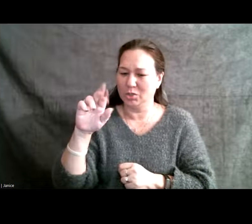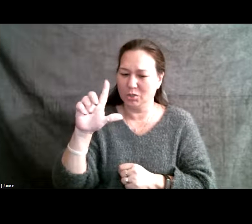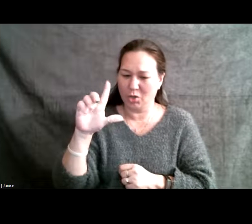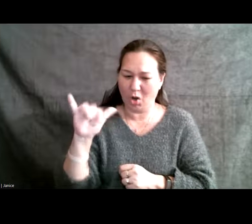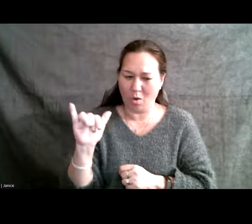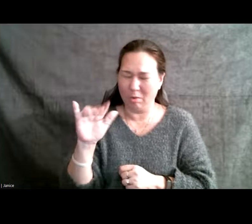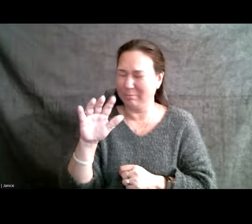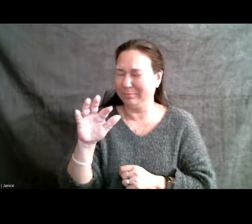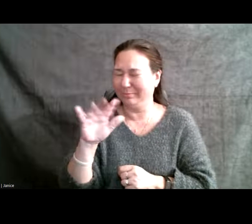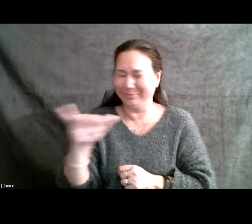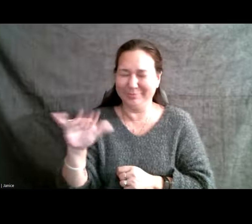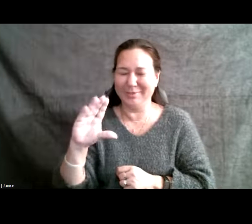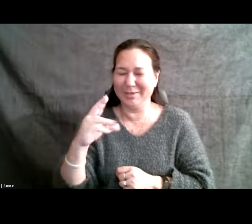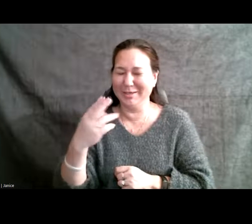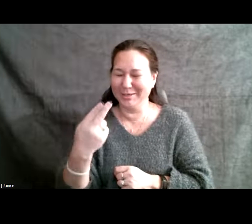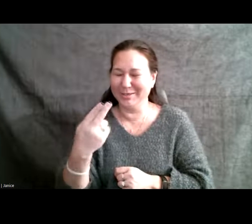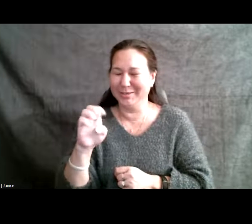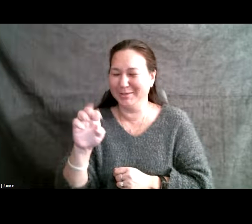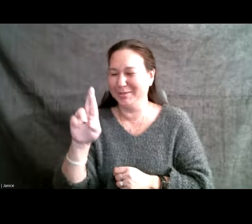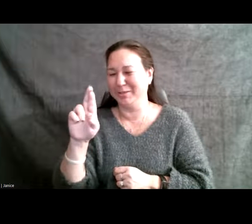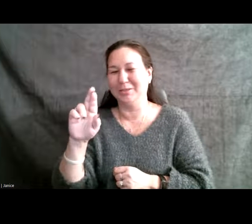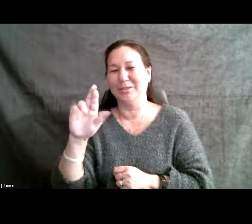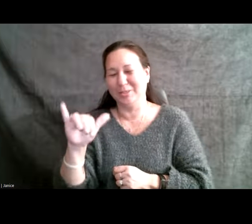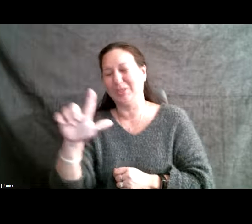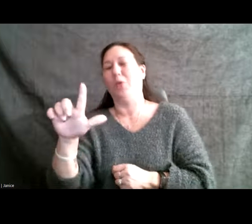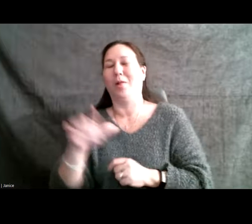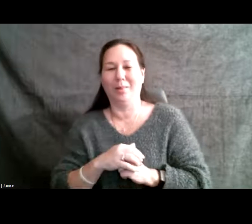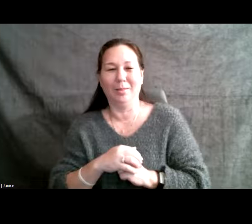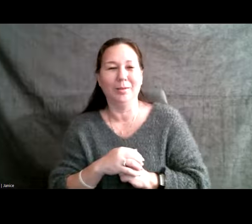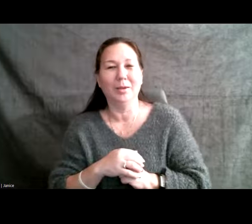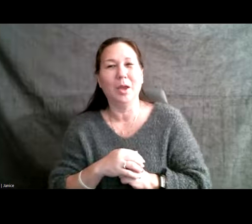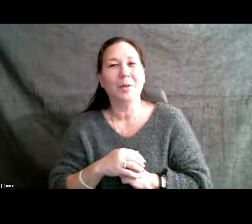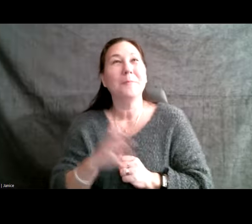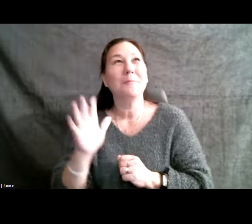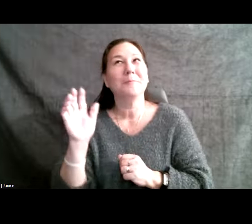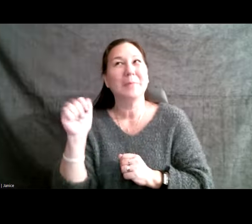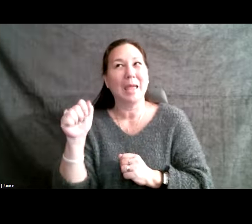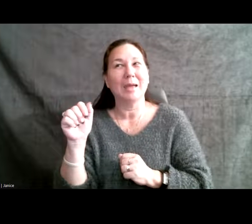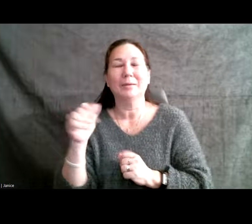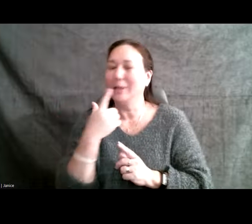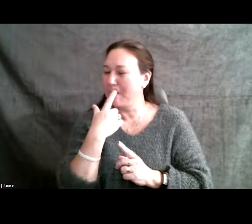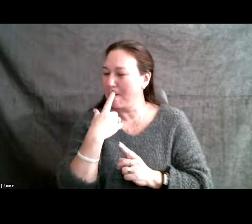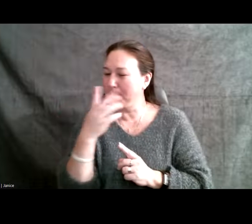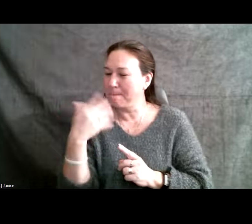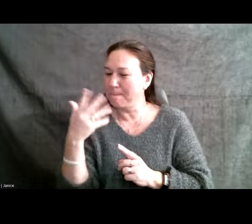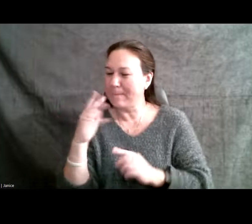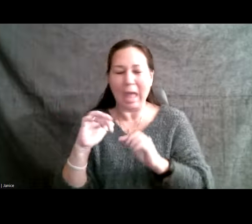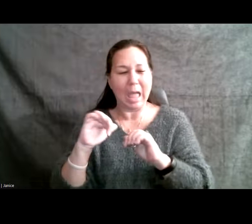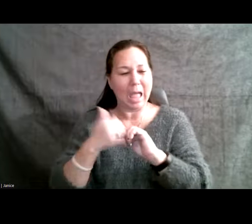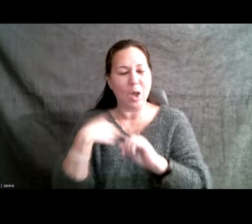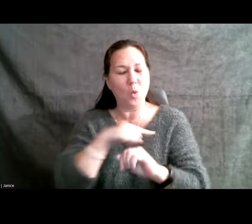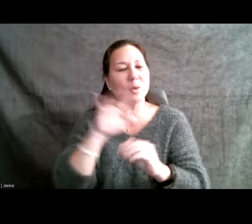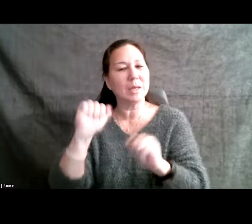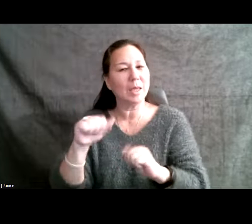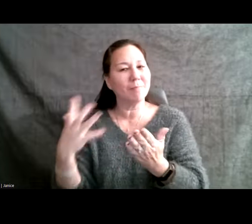I want to learn a little more about what is it that could capture some of the ways in which the